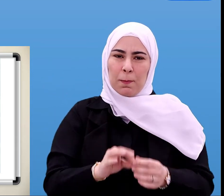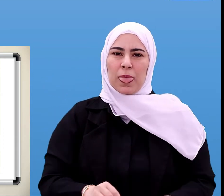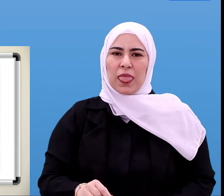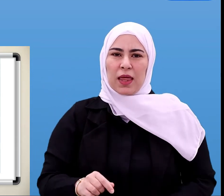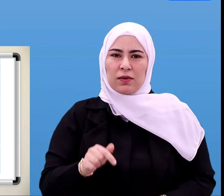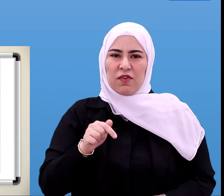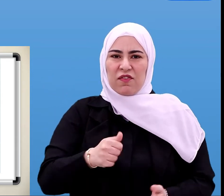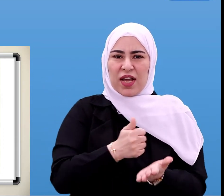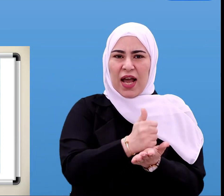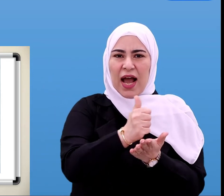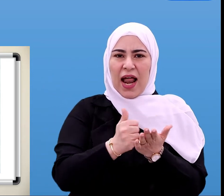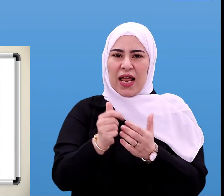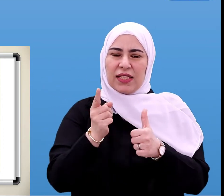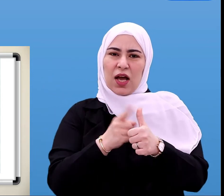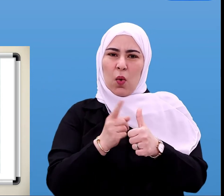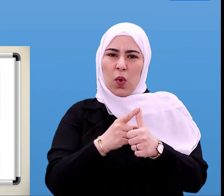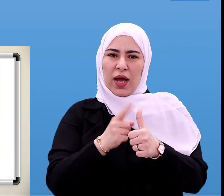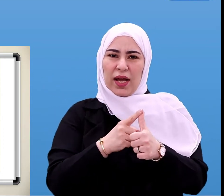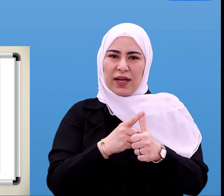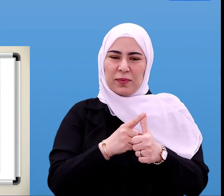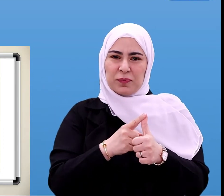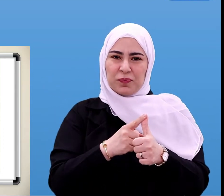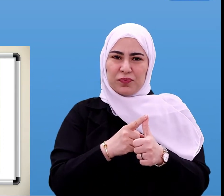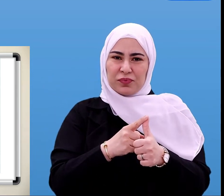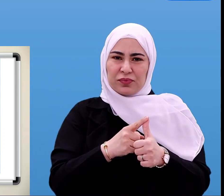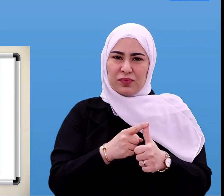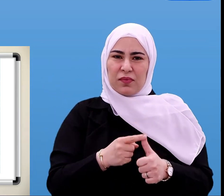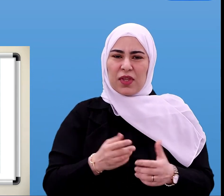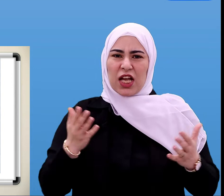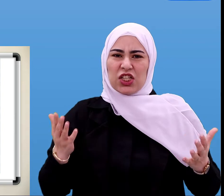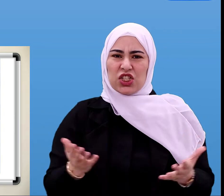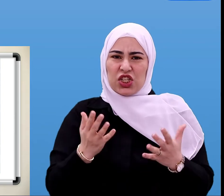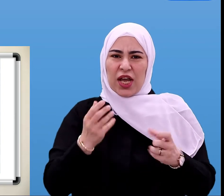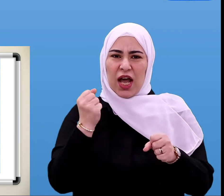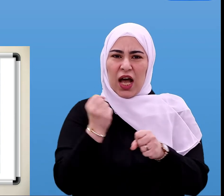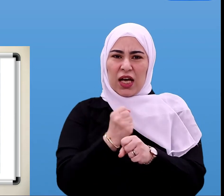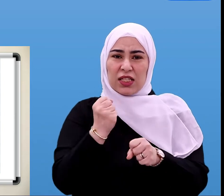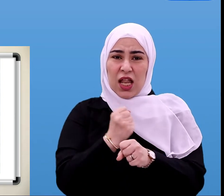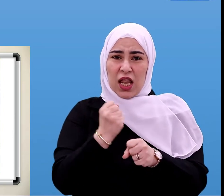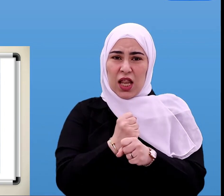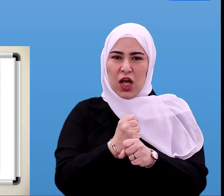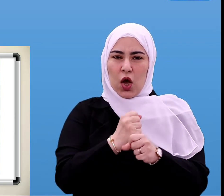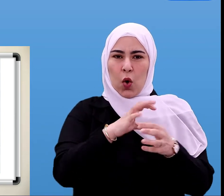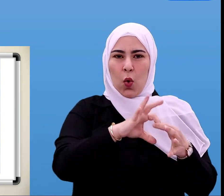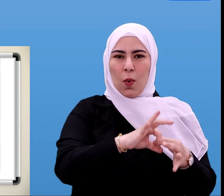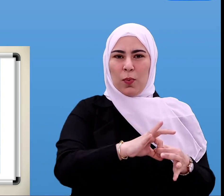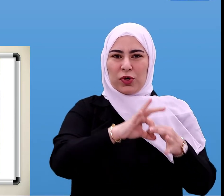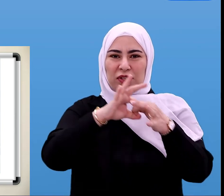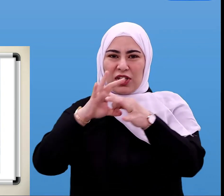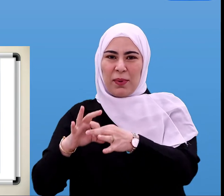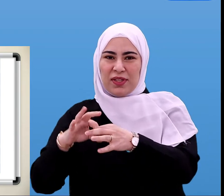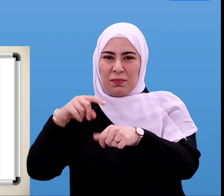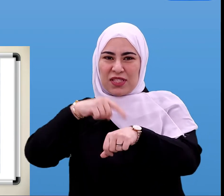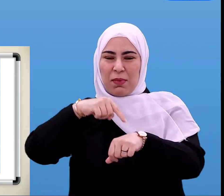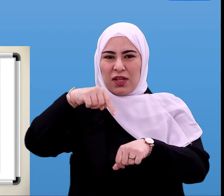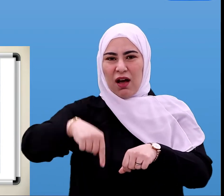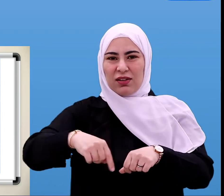The first one, when something happened and has a connection to the present. Okay?